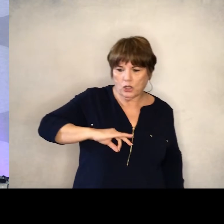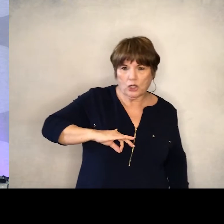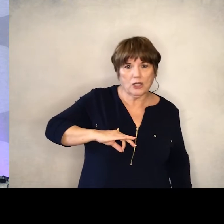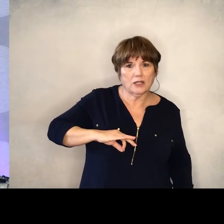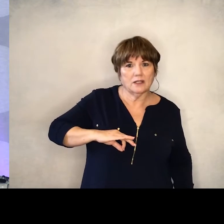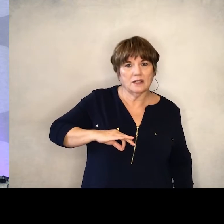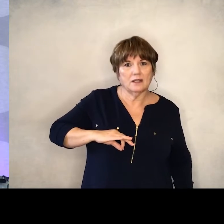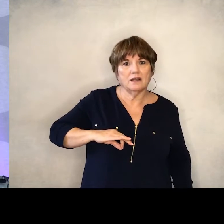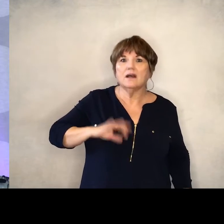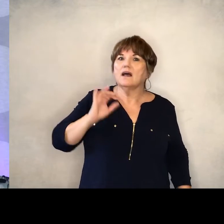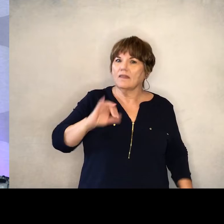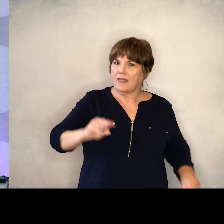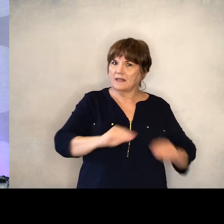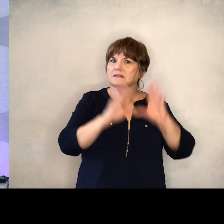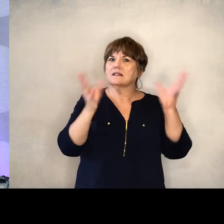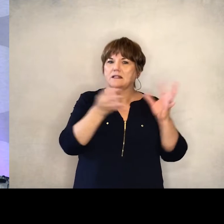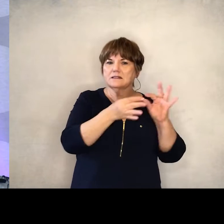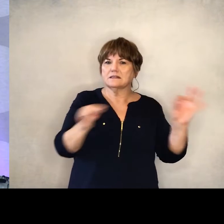clear statement.